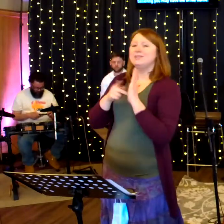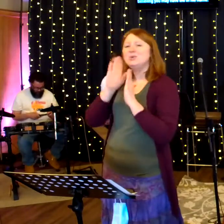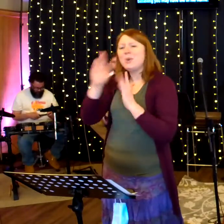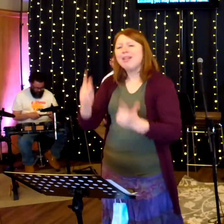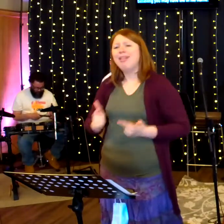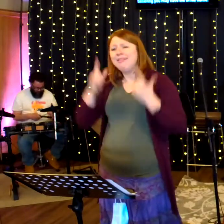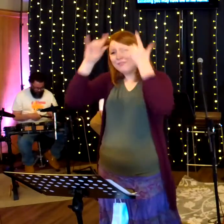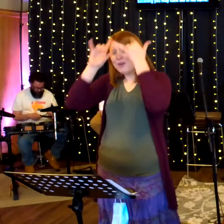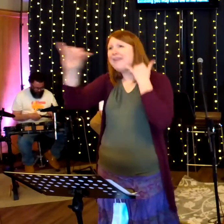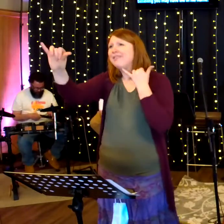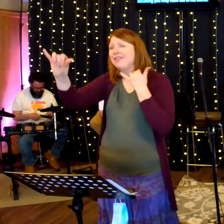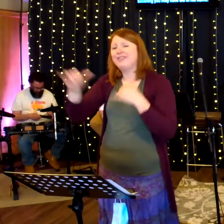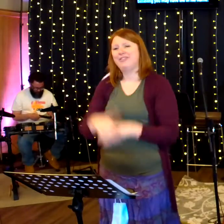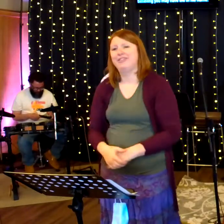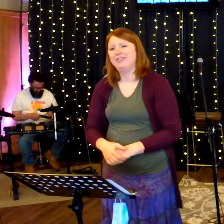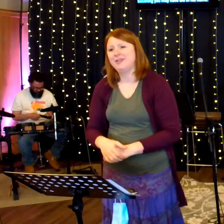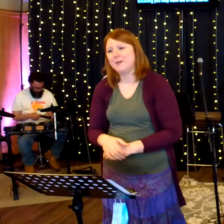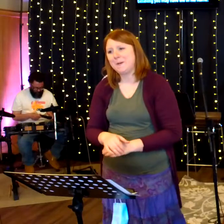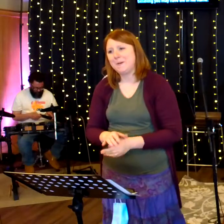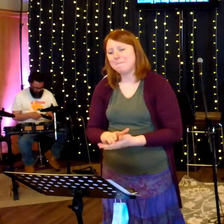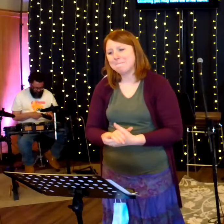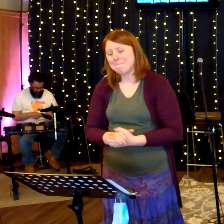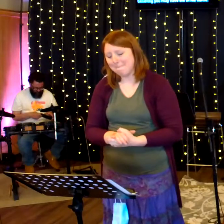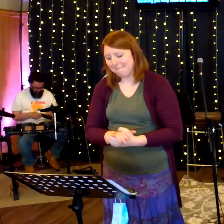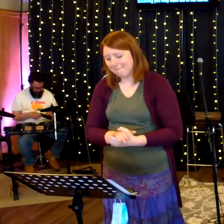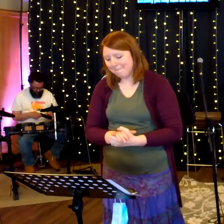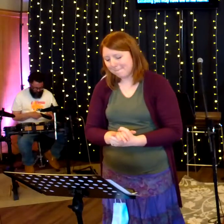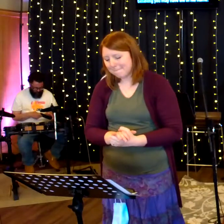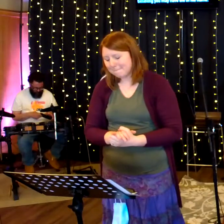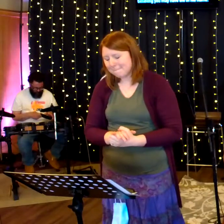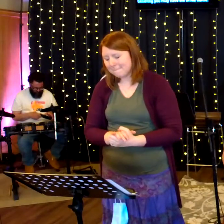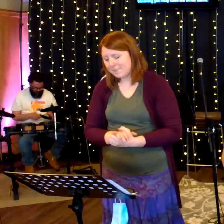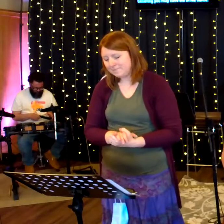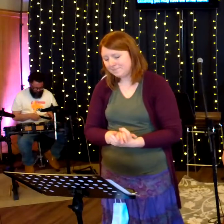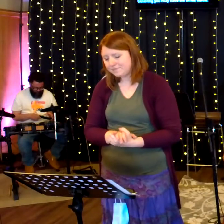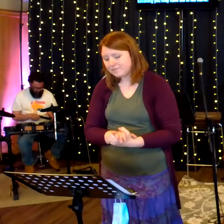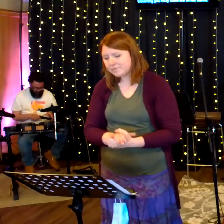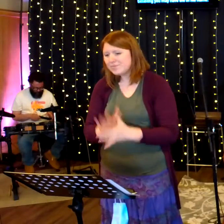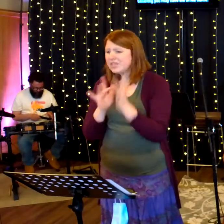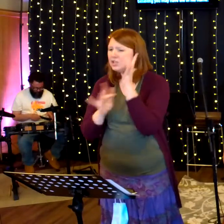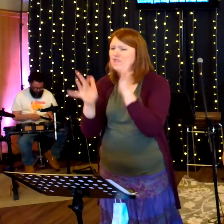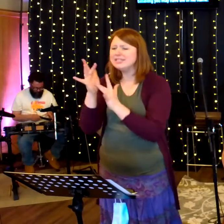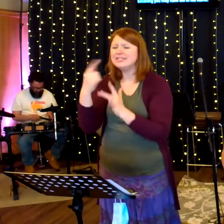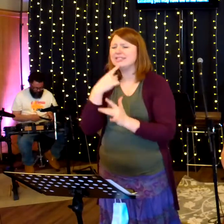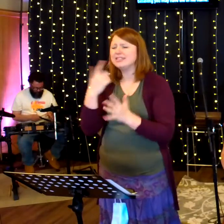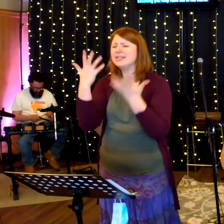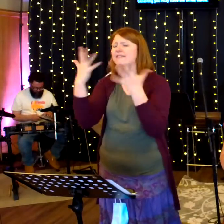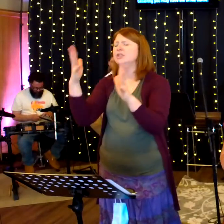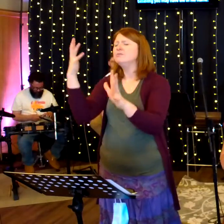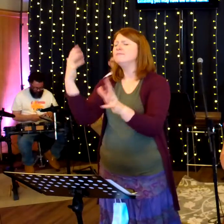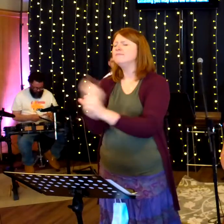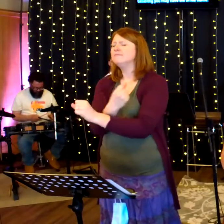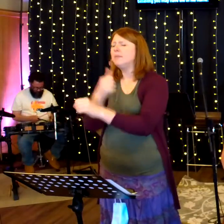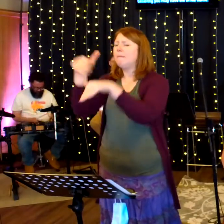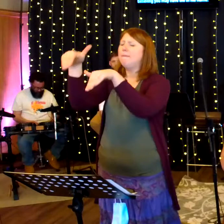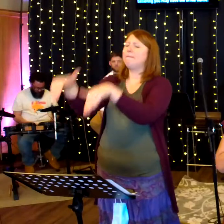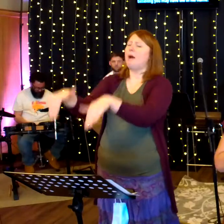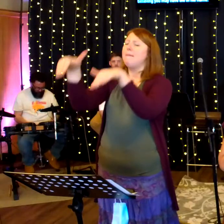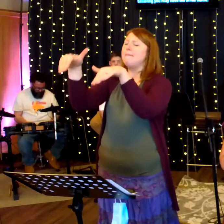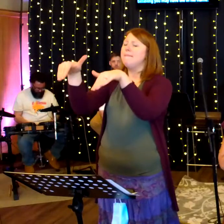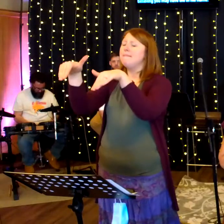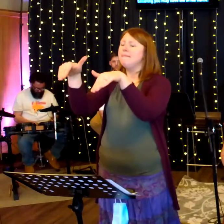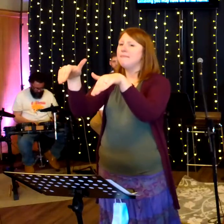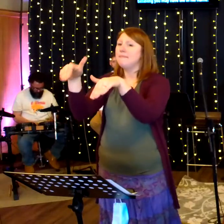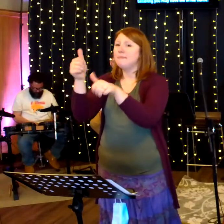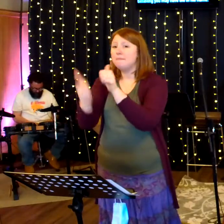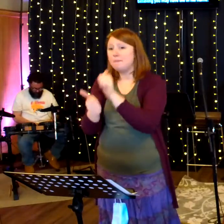his name. Because these moments after Jesus declares, it is finished. Most of us probably